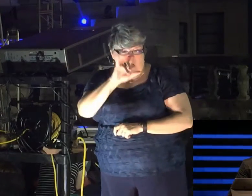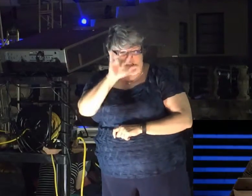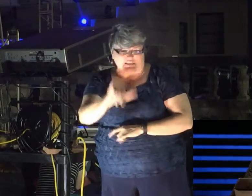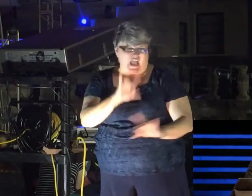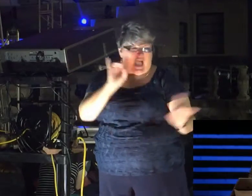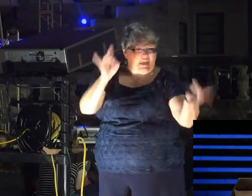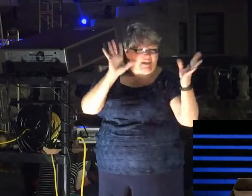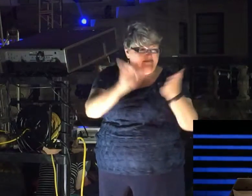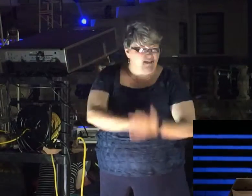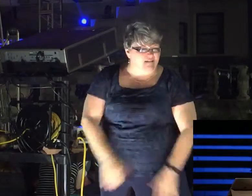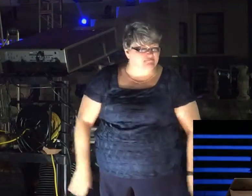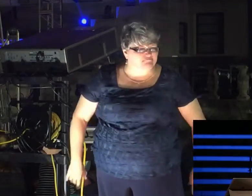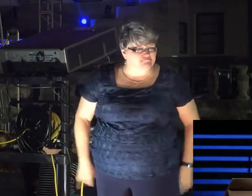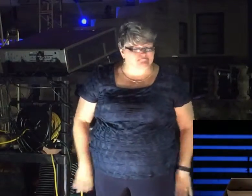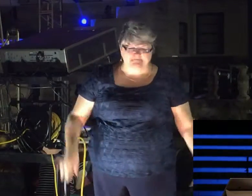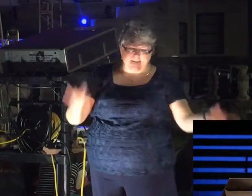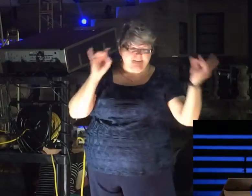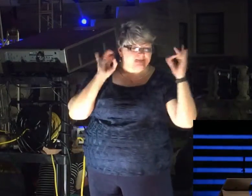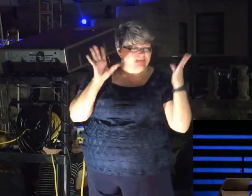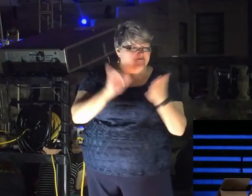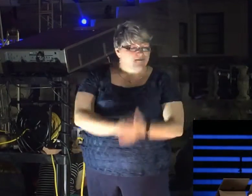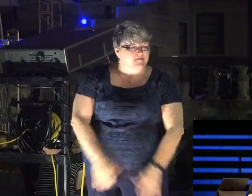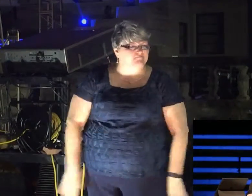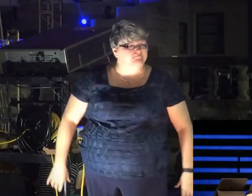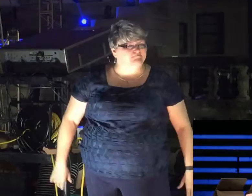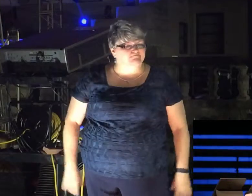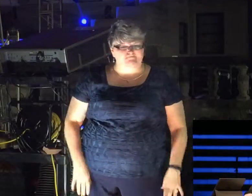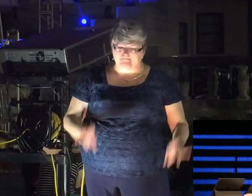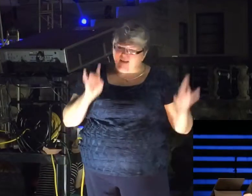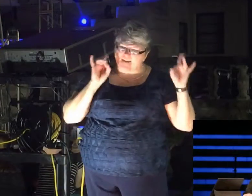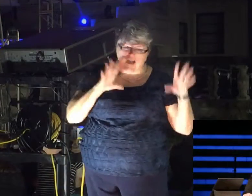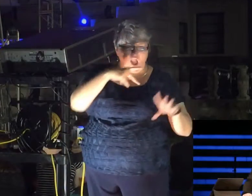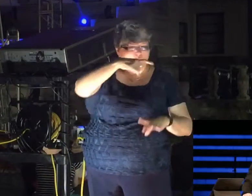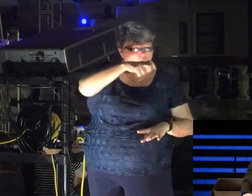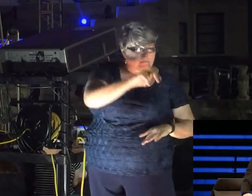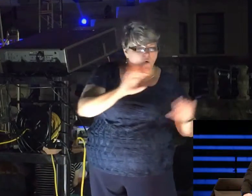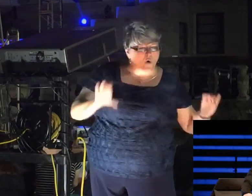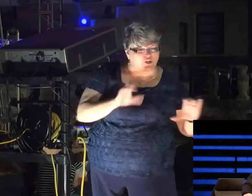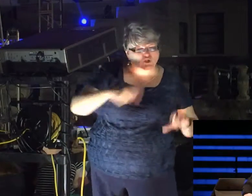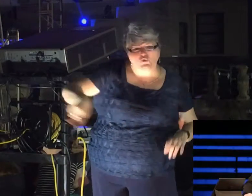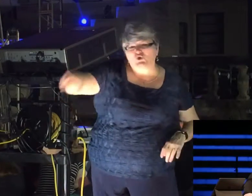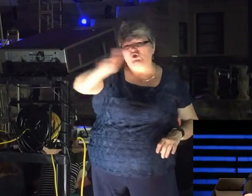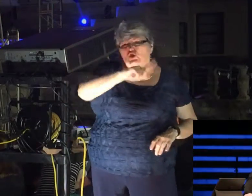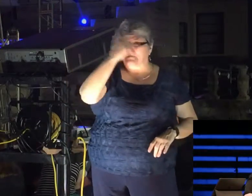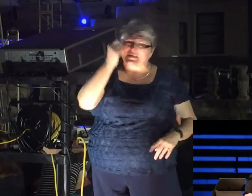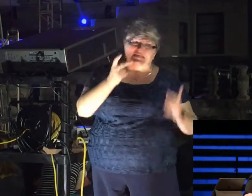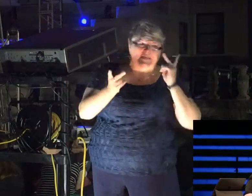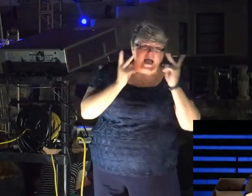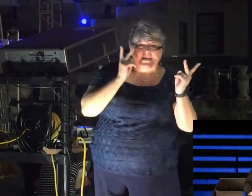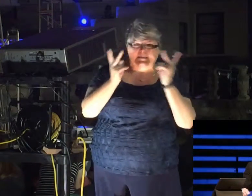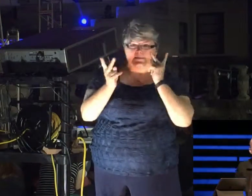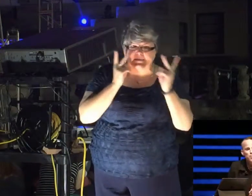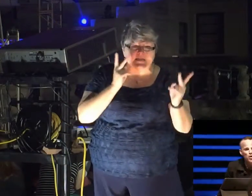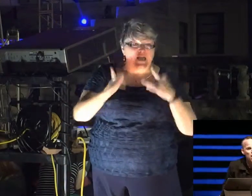your sexuality. And I hate that. I hate it. I hate what pornography has done to you, because I see it take